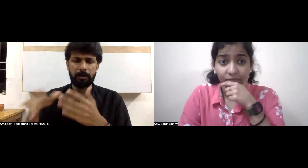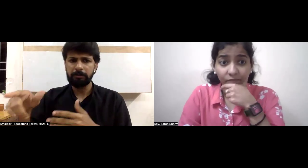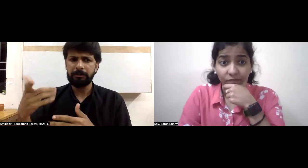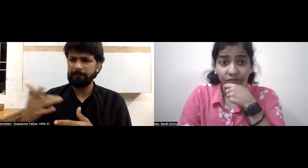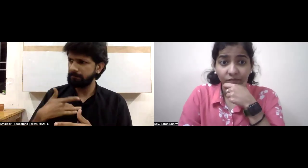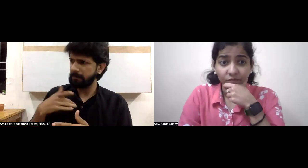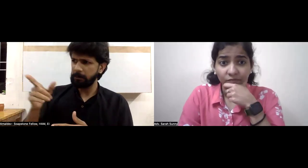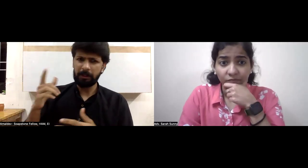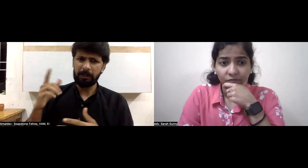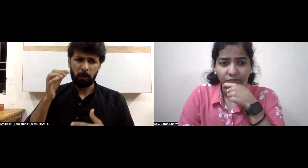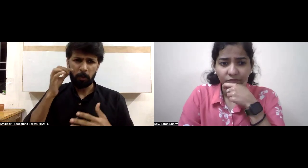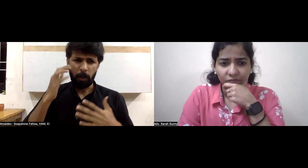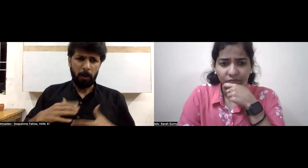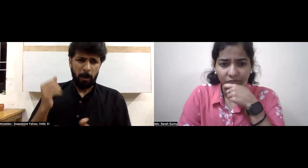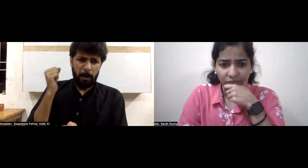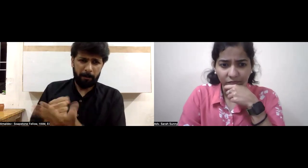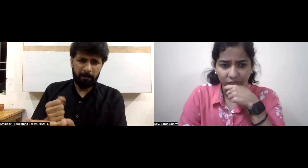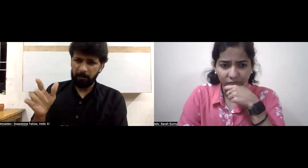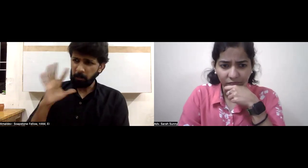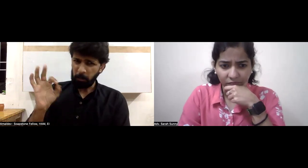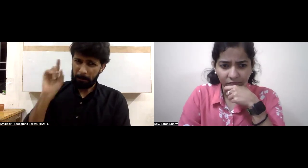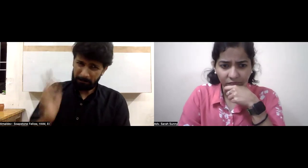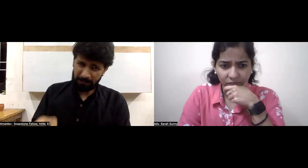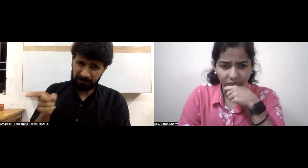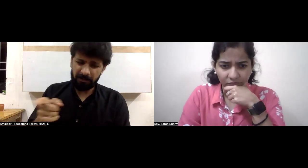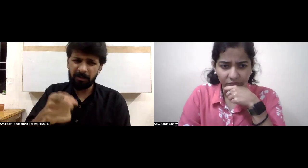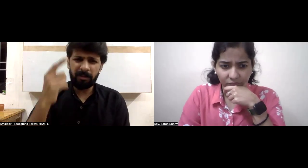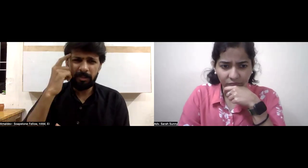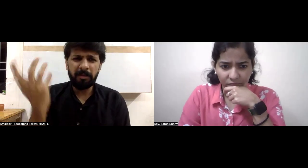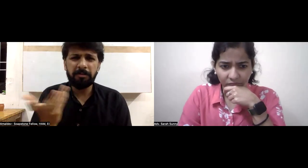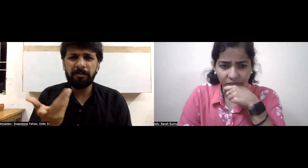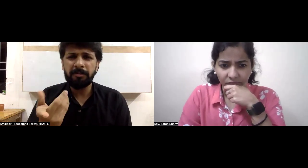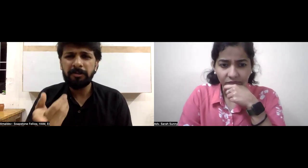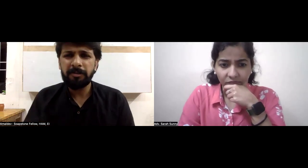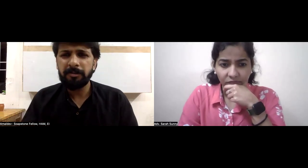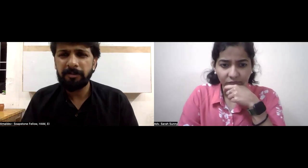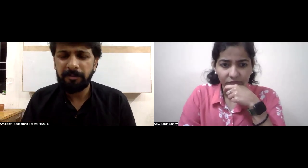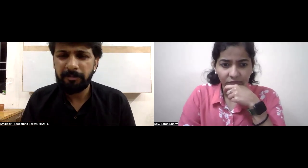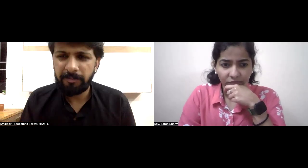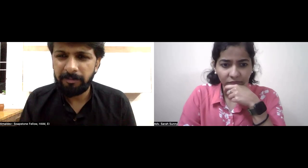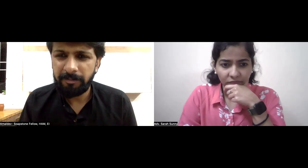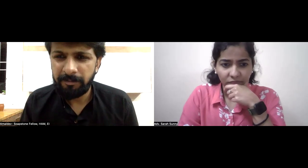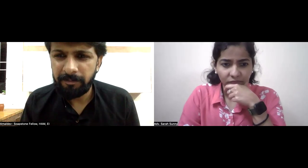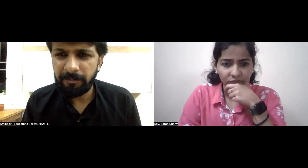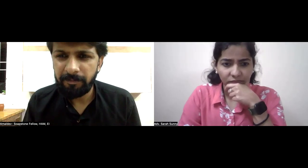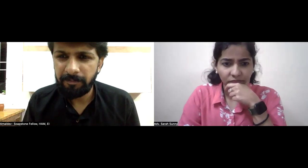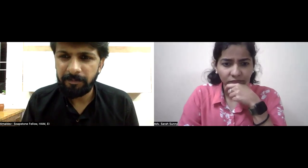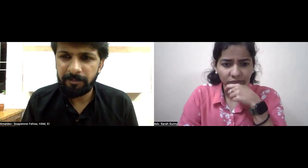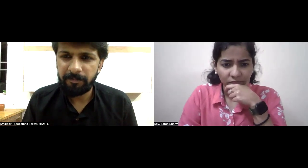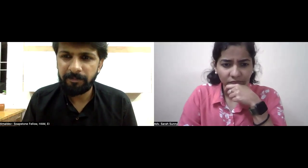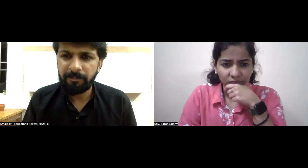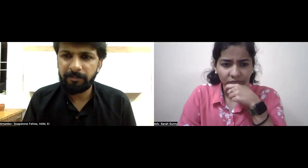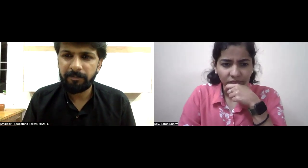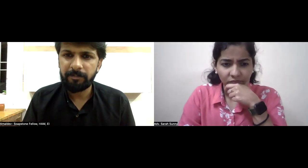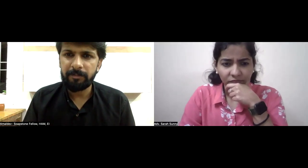isn't it? So be it education. So is human rights something that needs to